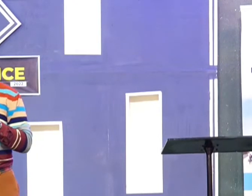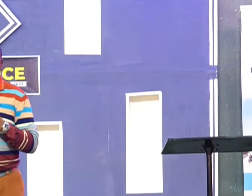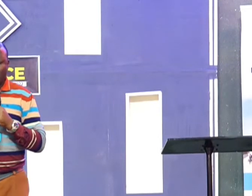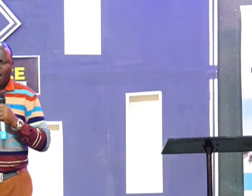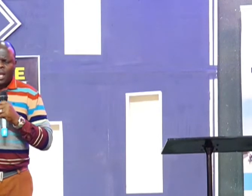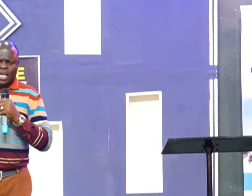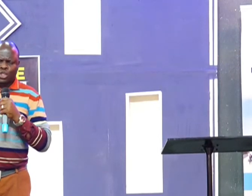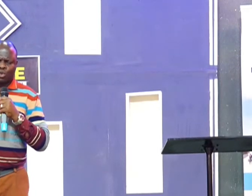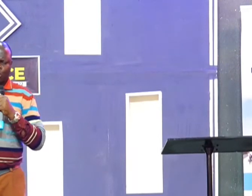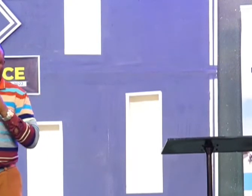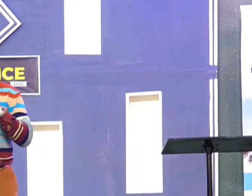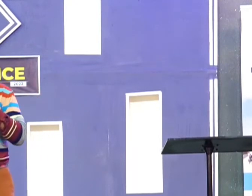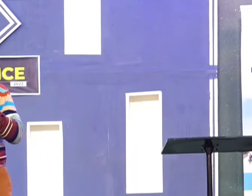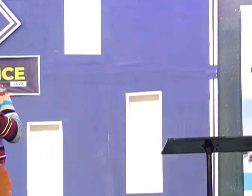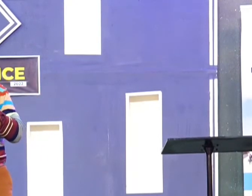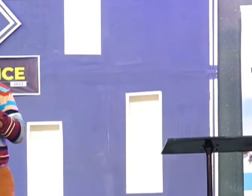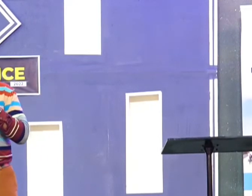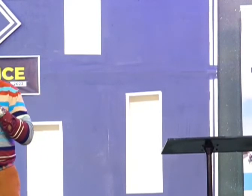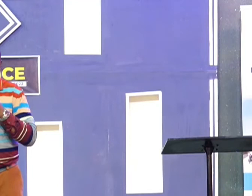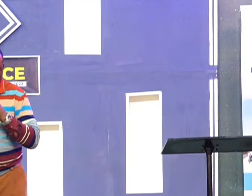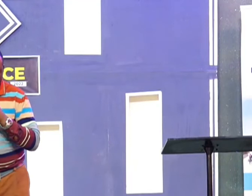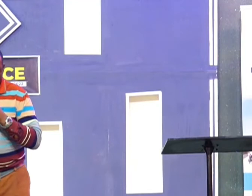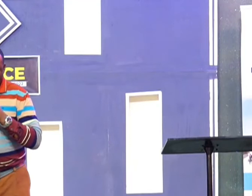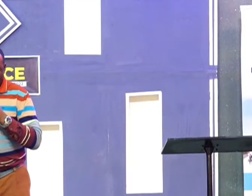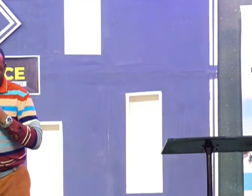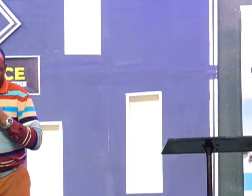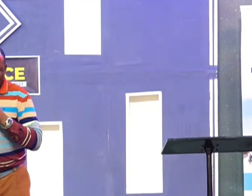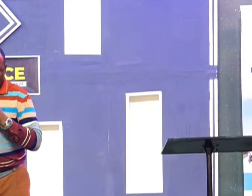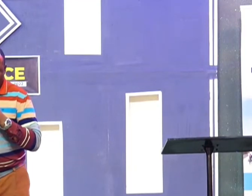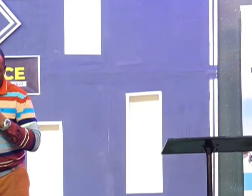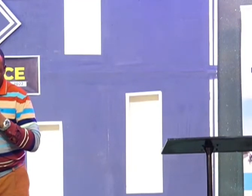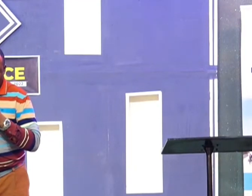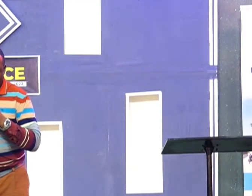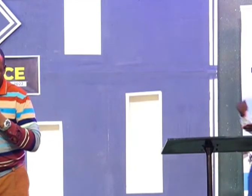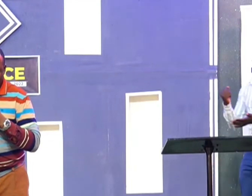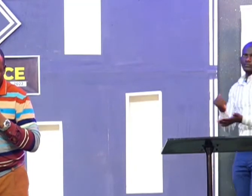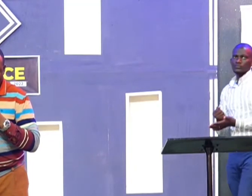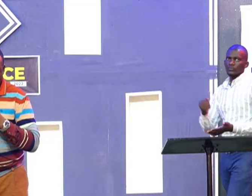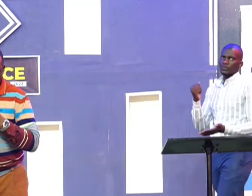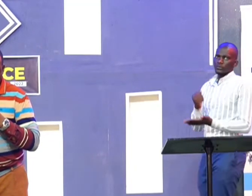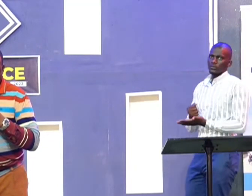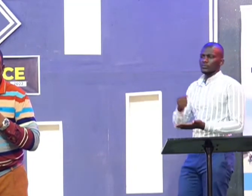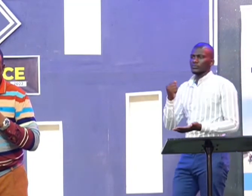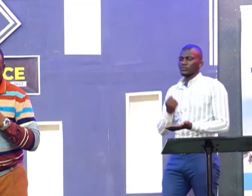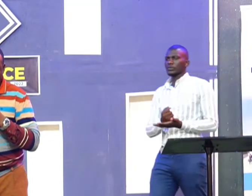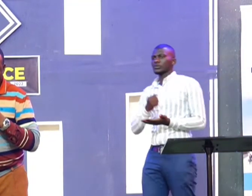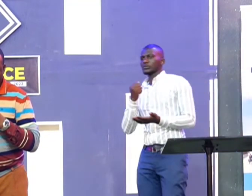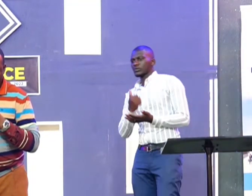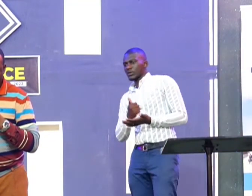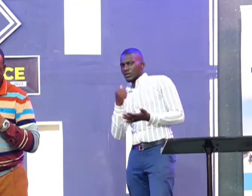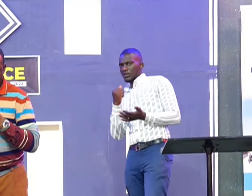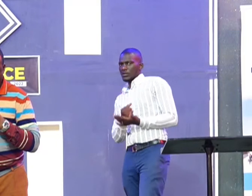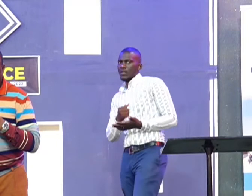Mu linnya erya Yesu Kristo Omunazaaleesi Omwana wa Katonda omulamu. Weebale Mukama. Weebale nnyo Yesu. Webale